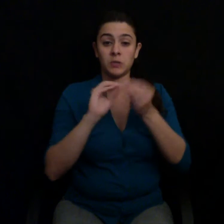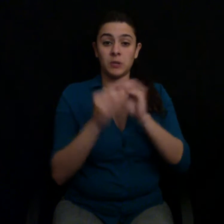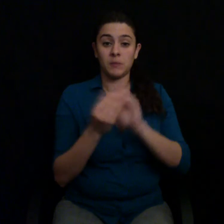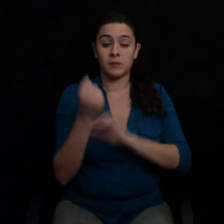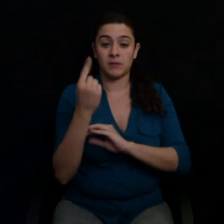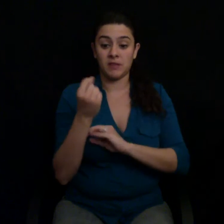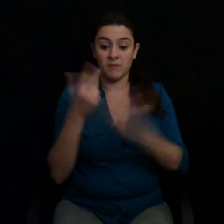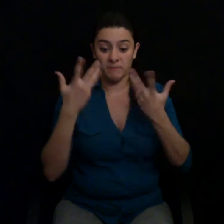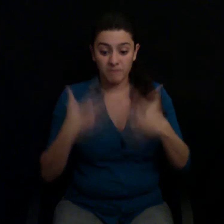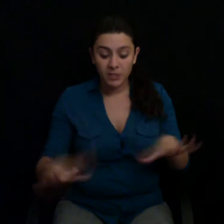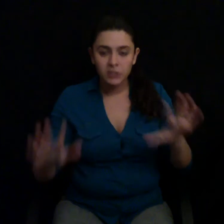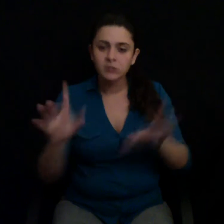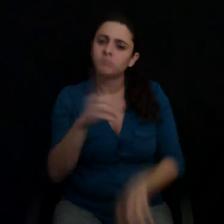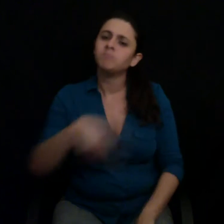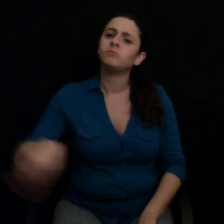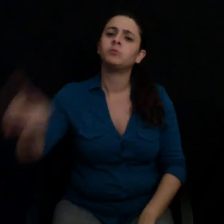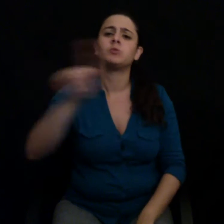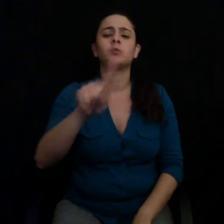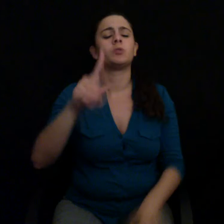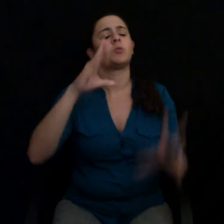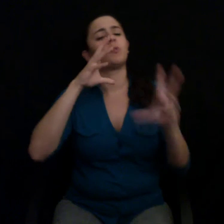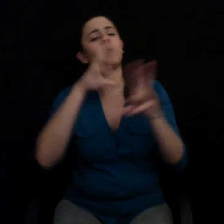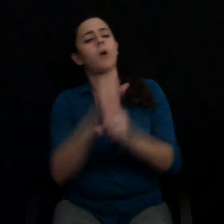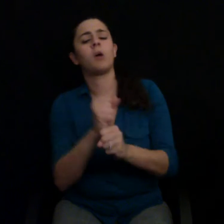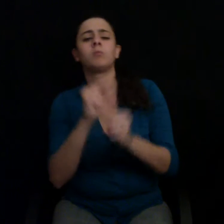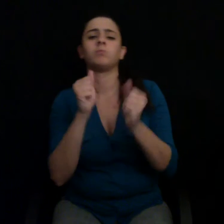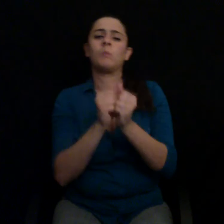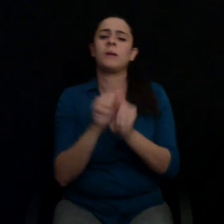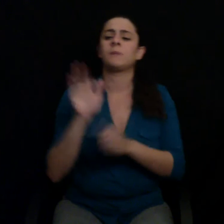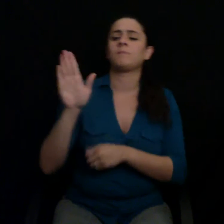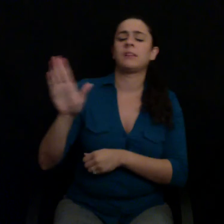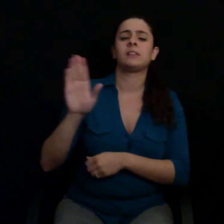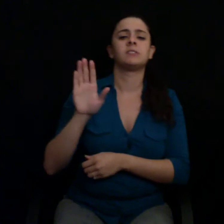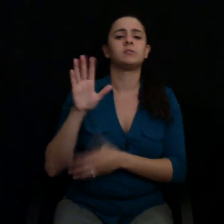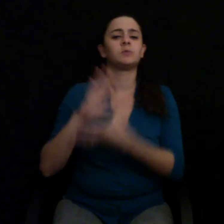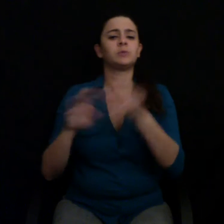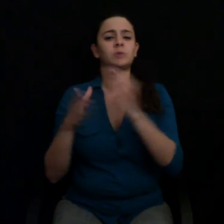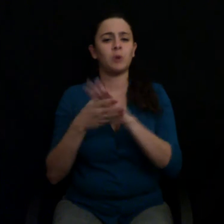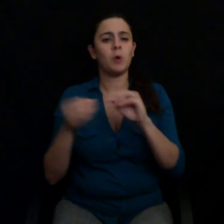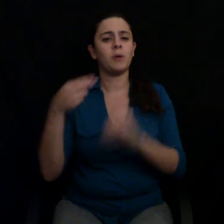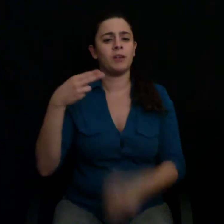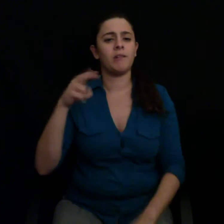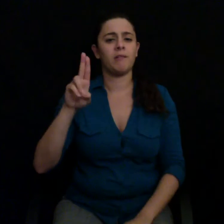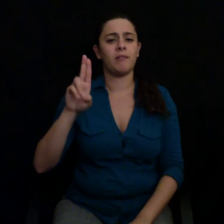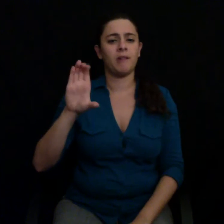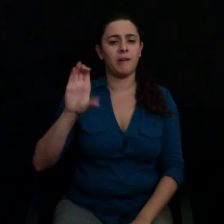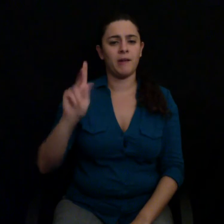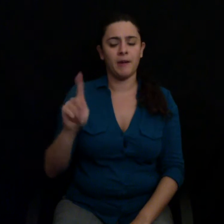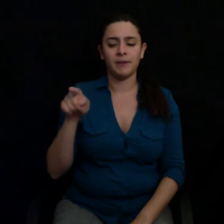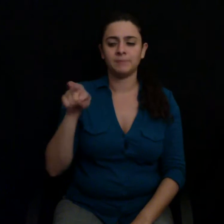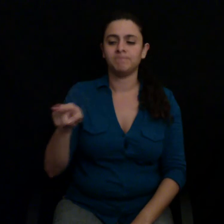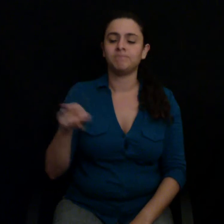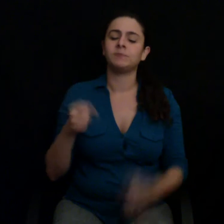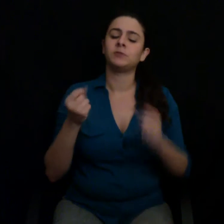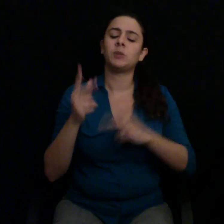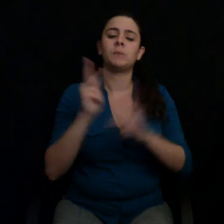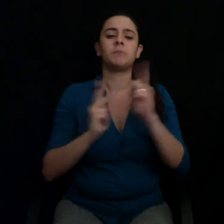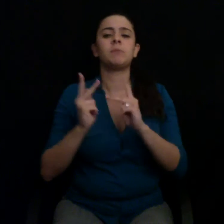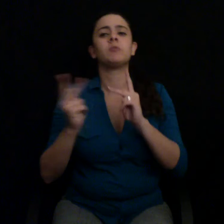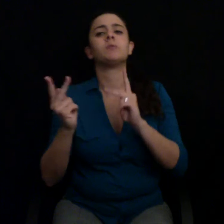mean, seriously, the comments were so incredibly effusive about this particular episode. You all loved hearing of all